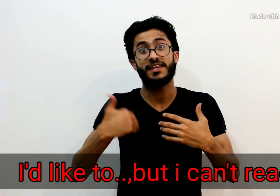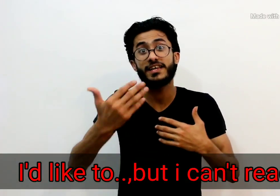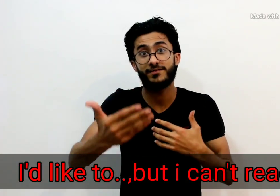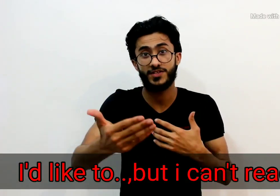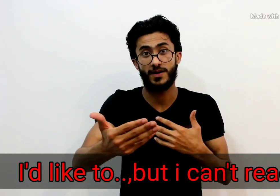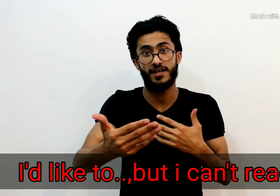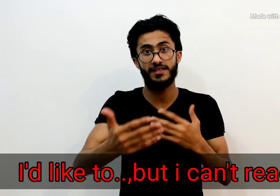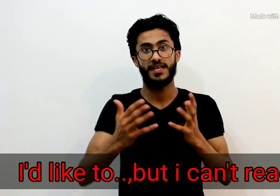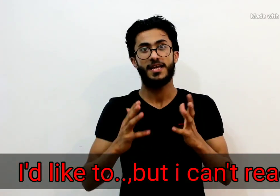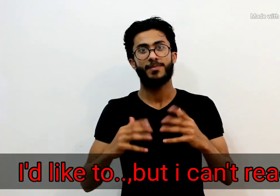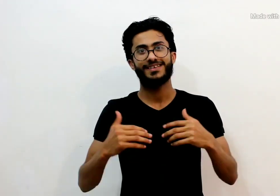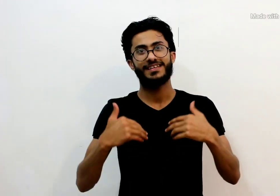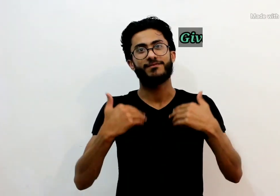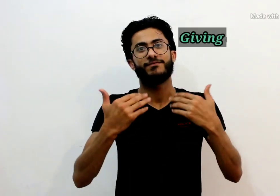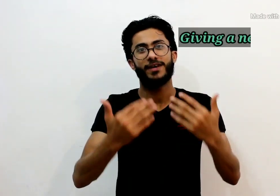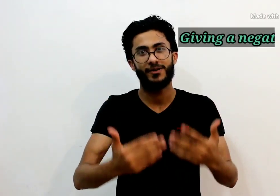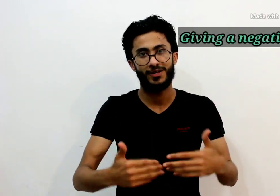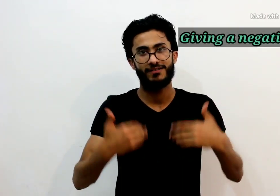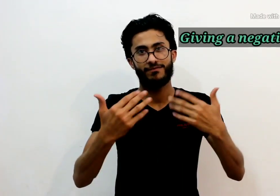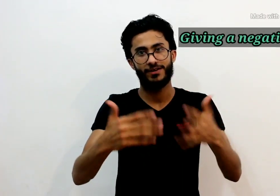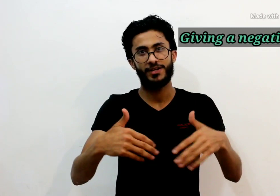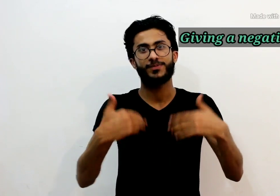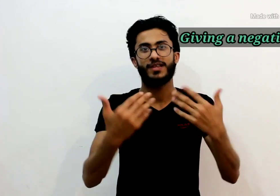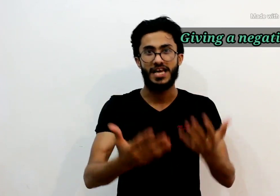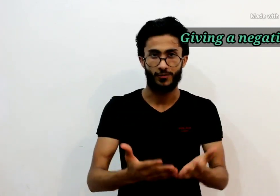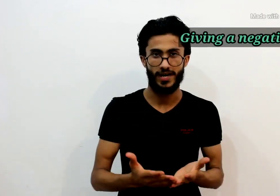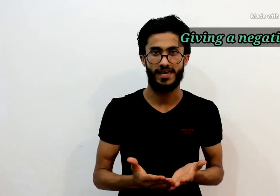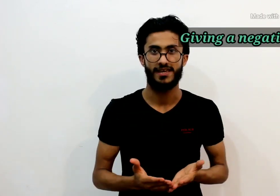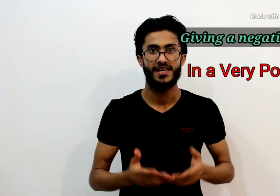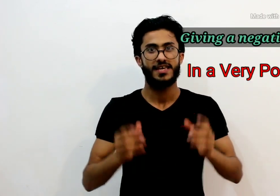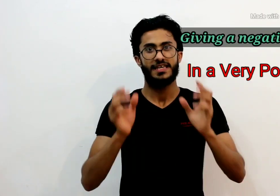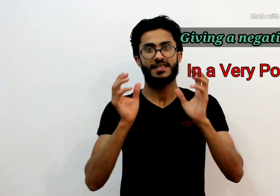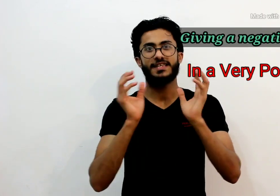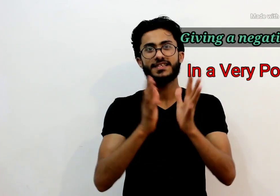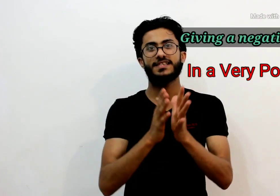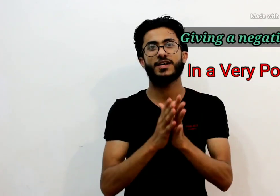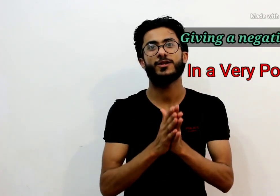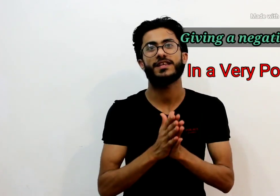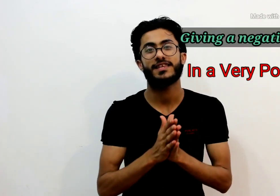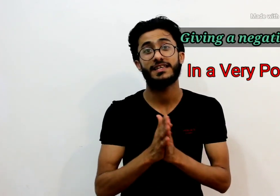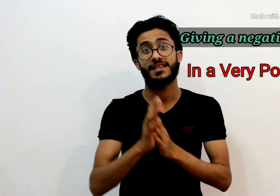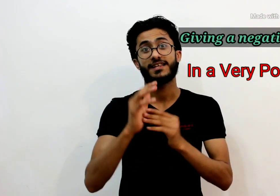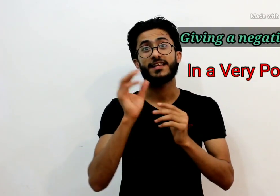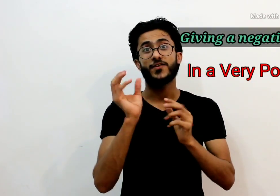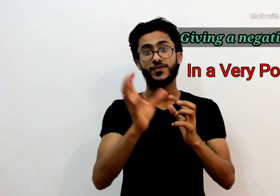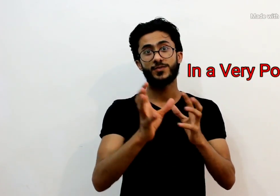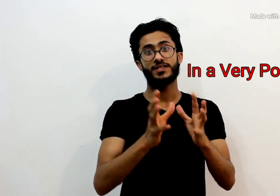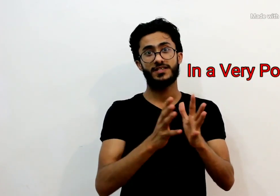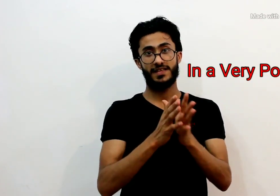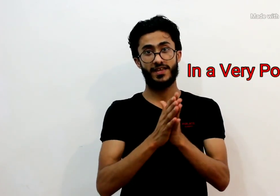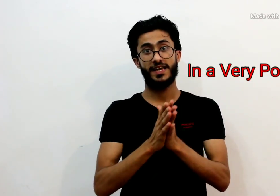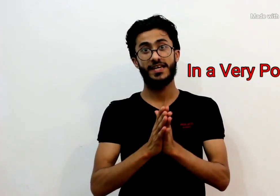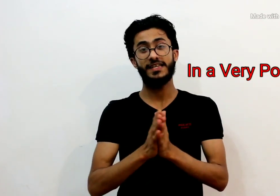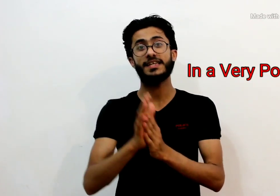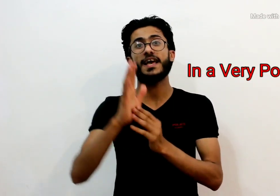negative response, but in a very, very polite way. This is the only thing that I'd love to mention at the end.